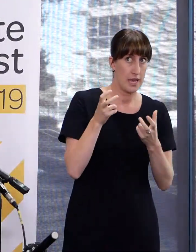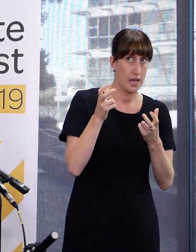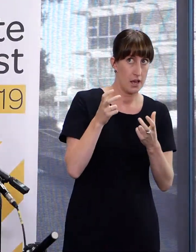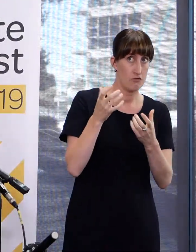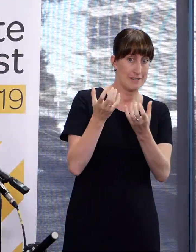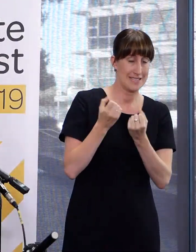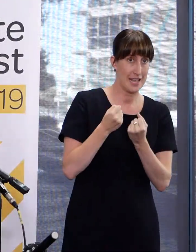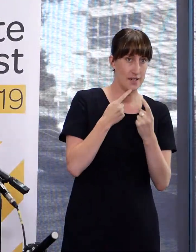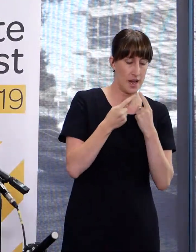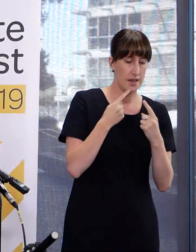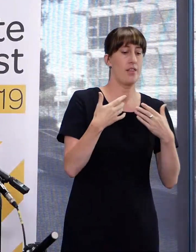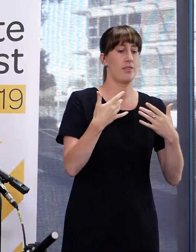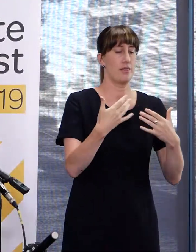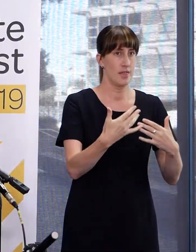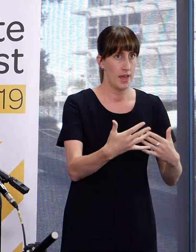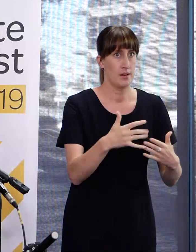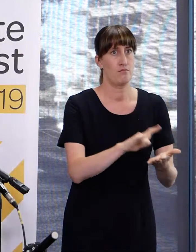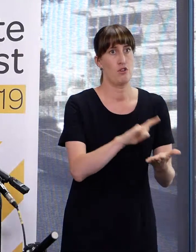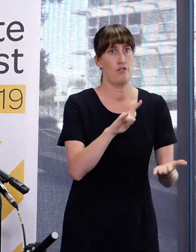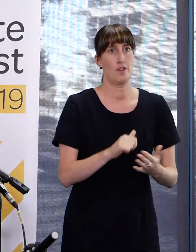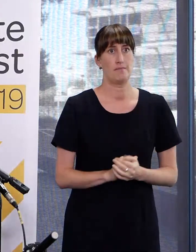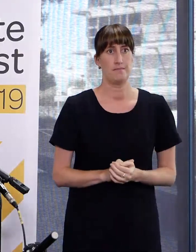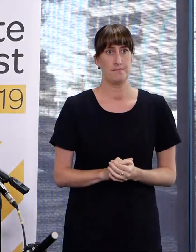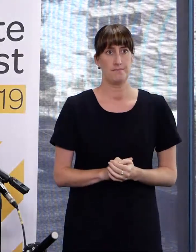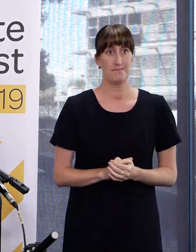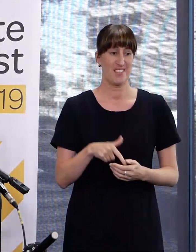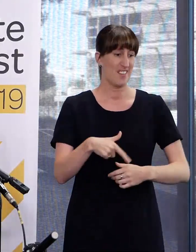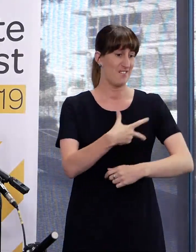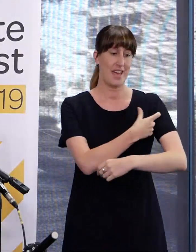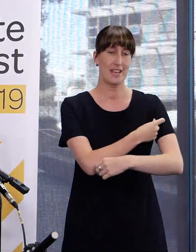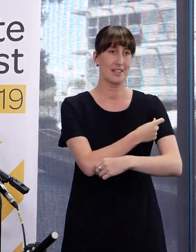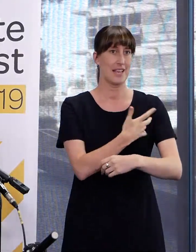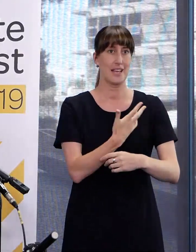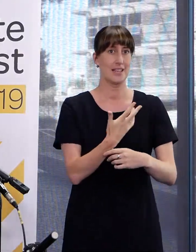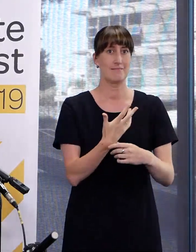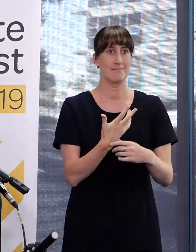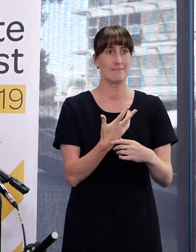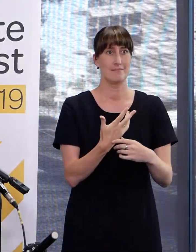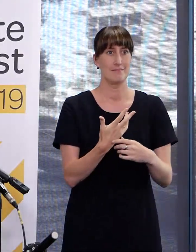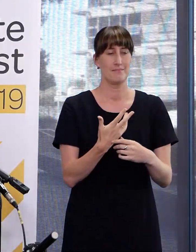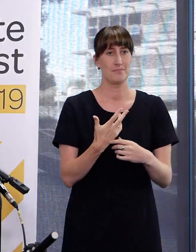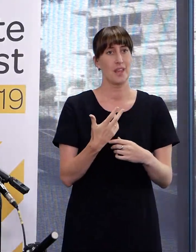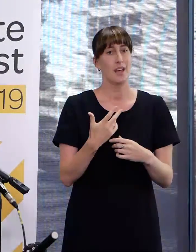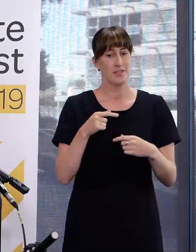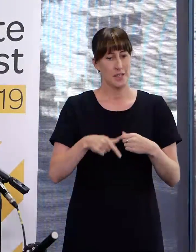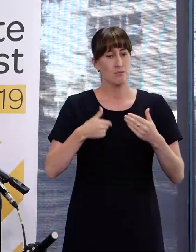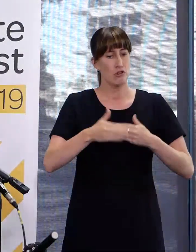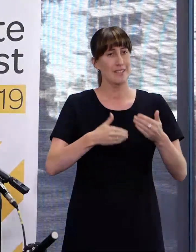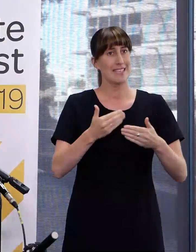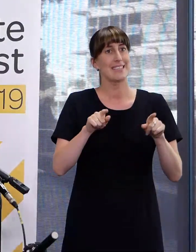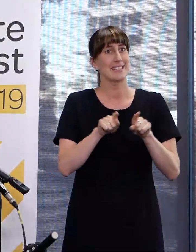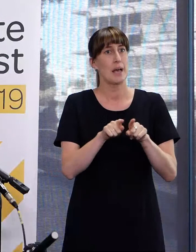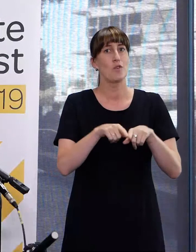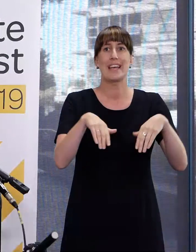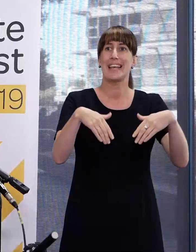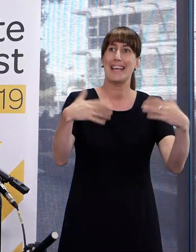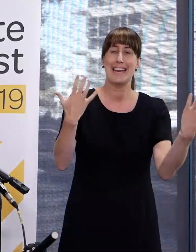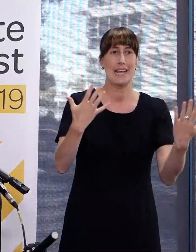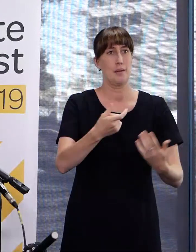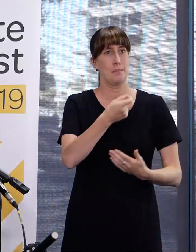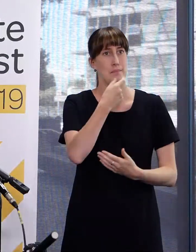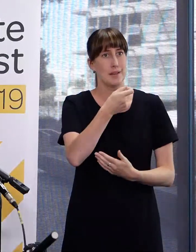to say, Chris, there's nothing being done different with this vaccine that Medsafe doesn't do with every other medicine. We have our own medicines